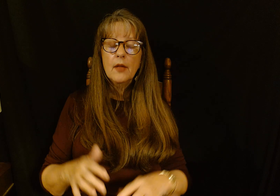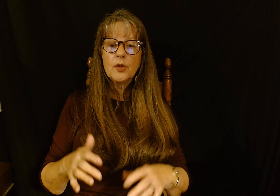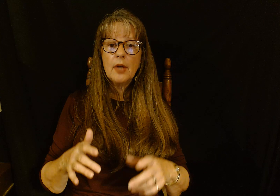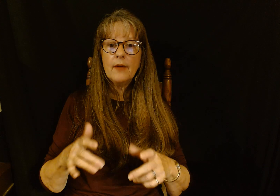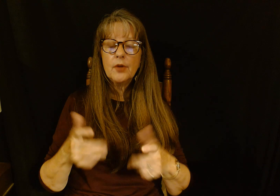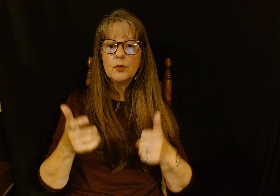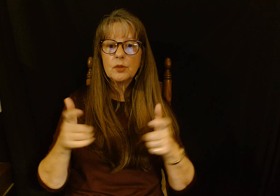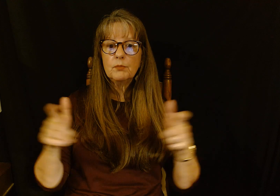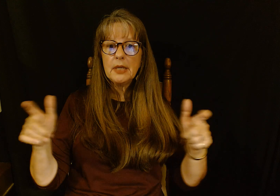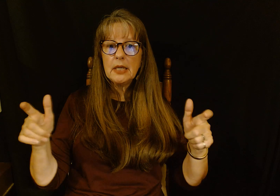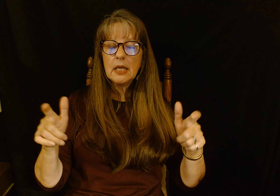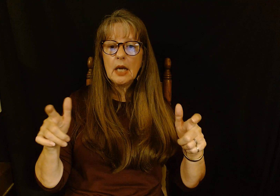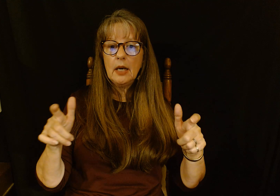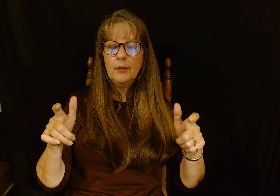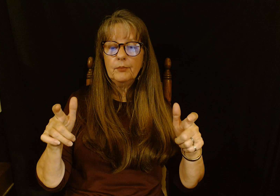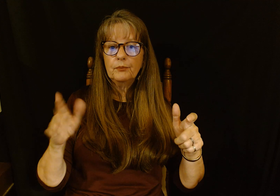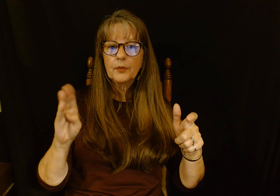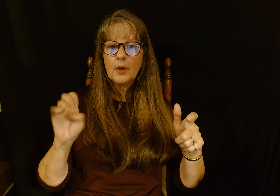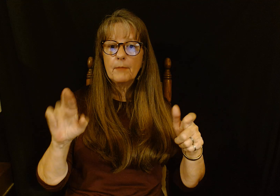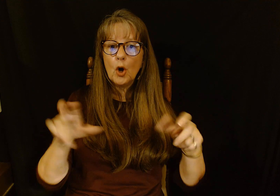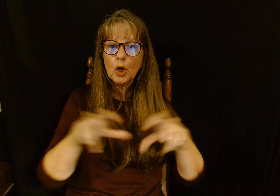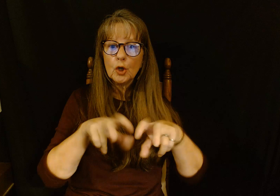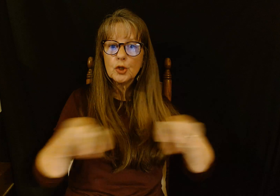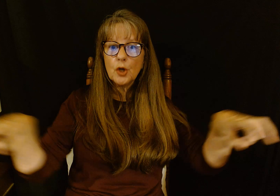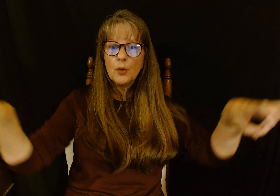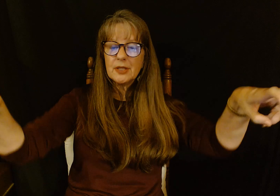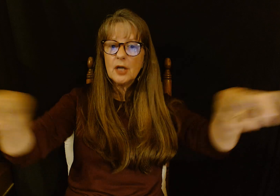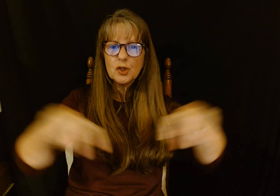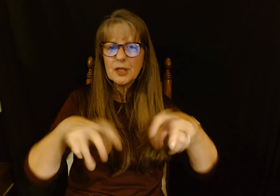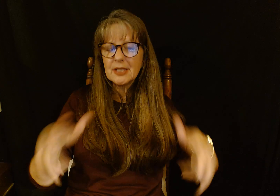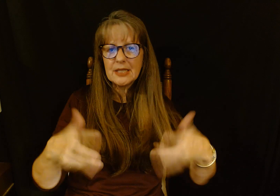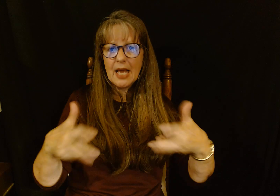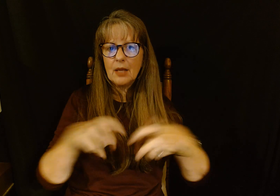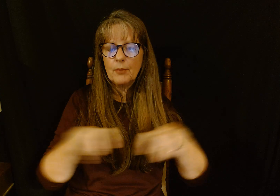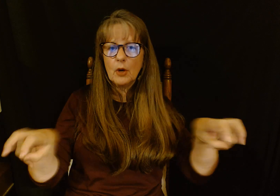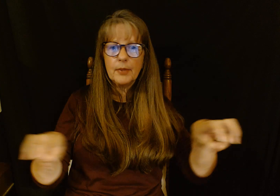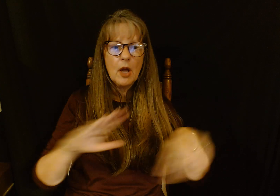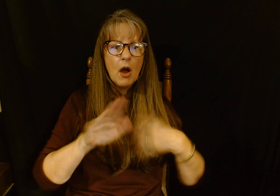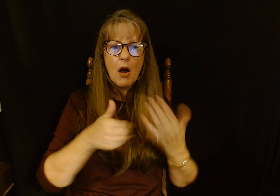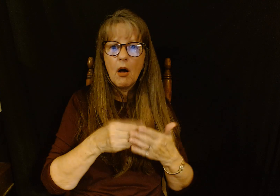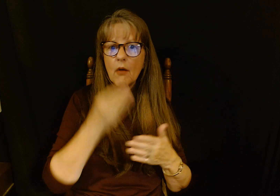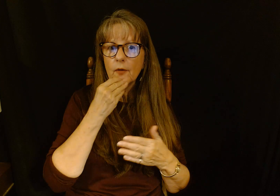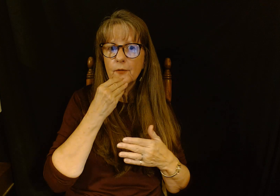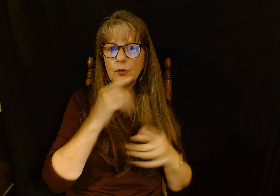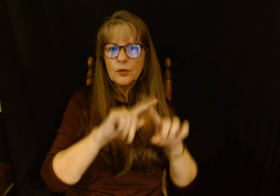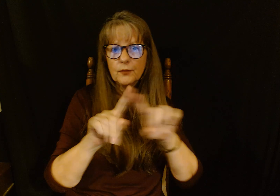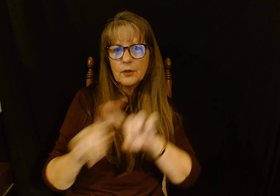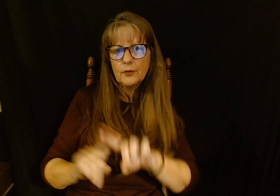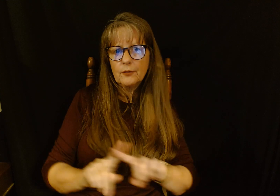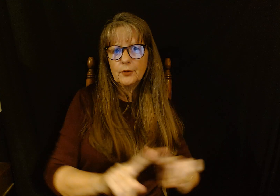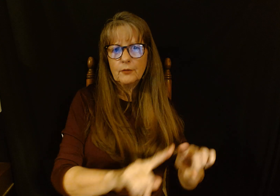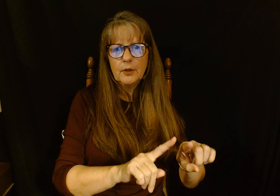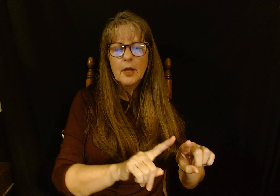have those big bars. It's not just a salad bar, but all the food, different. And